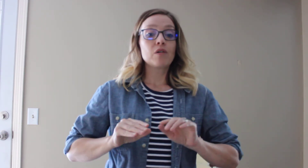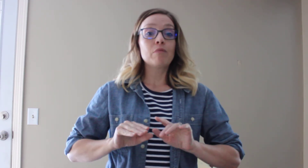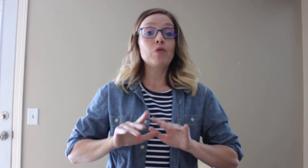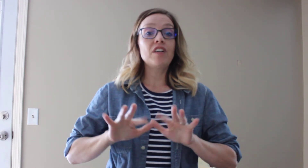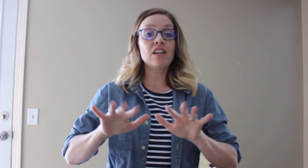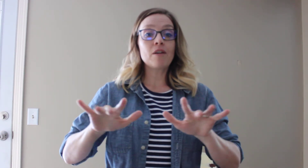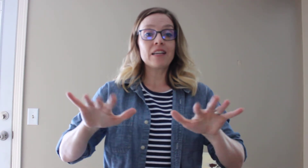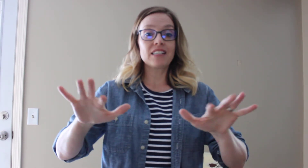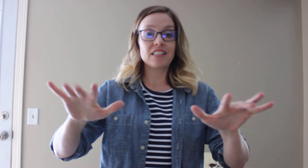Moving in our midst.